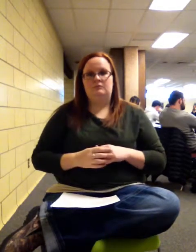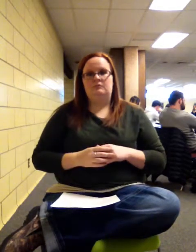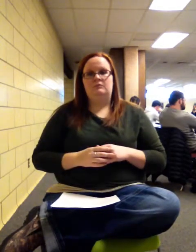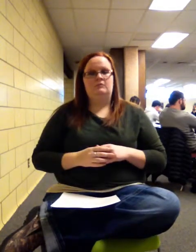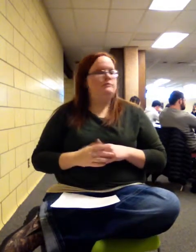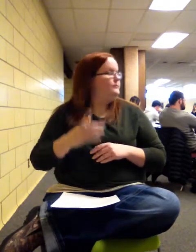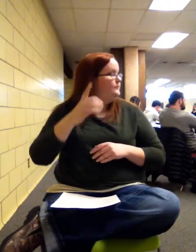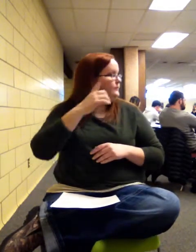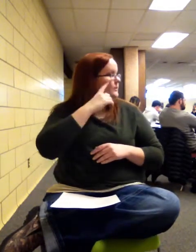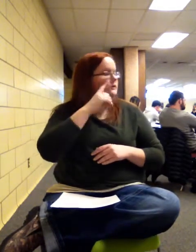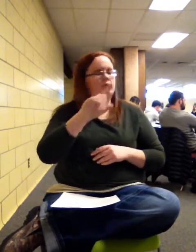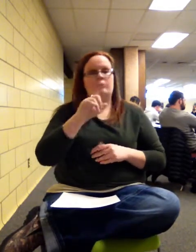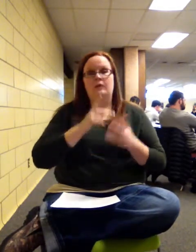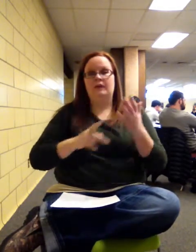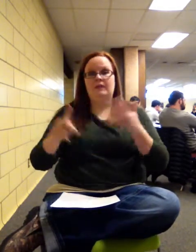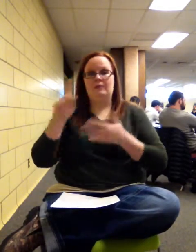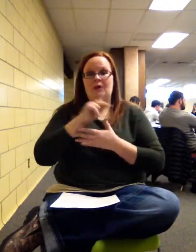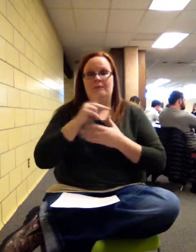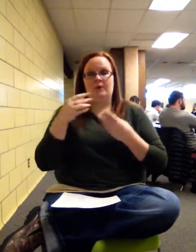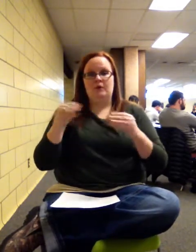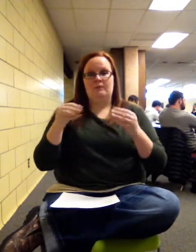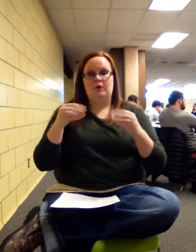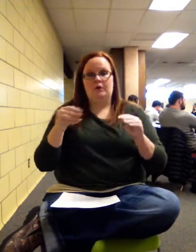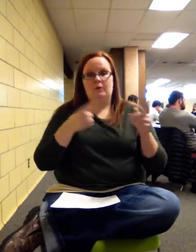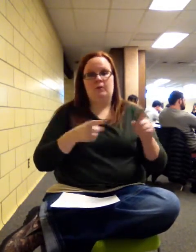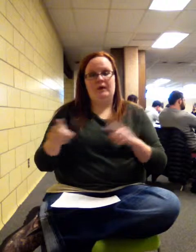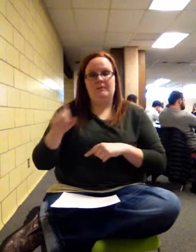what's happening is the company's getting the cash.